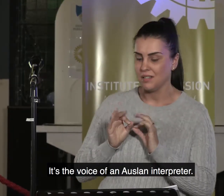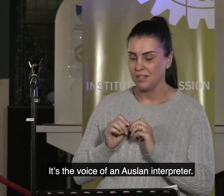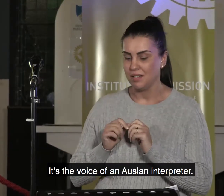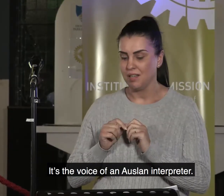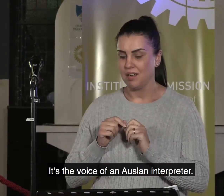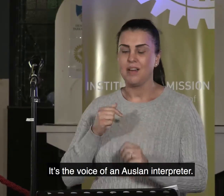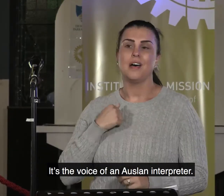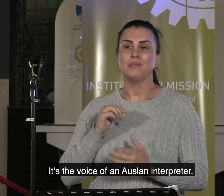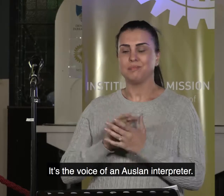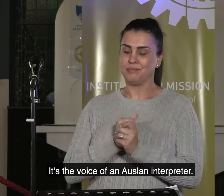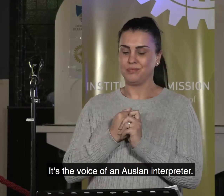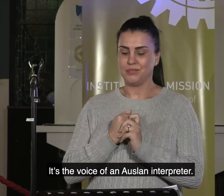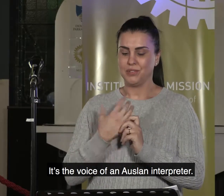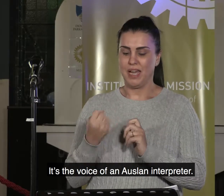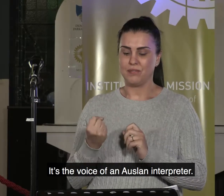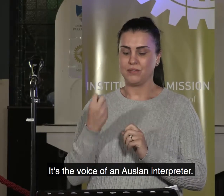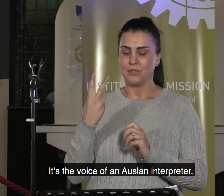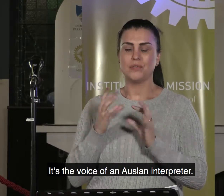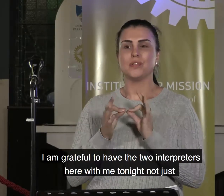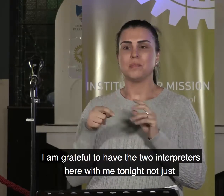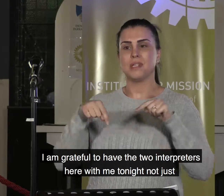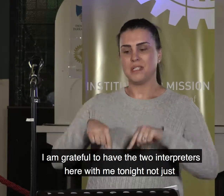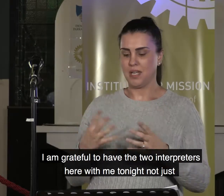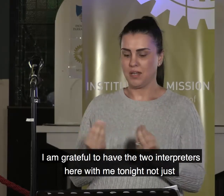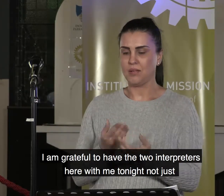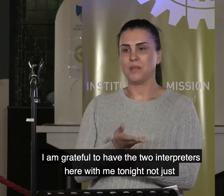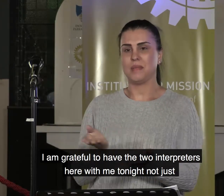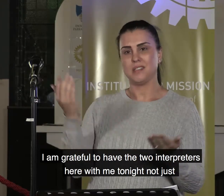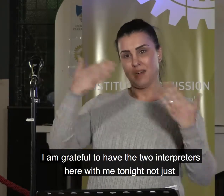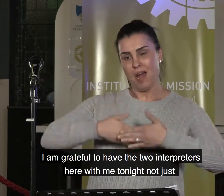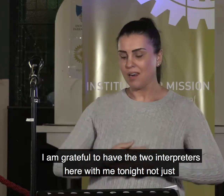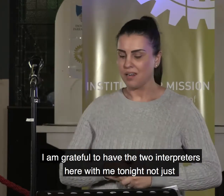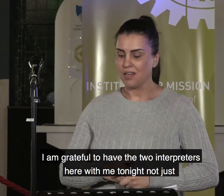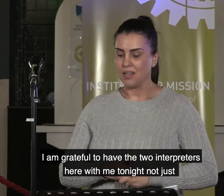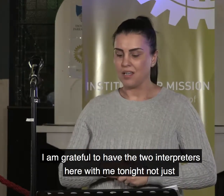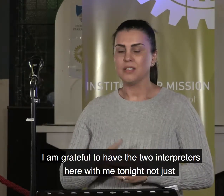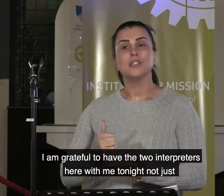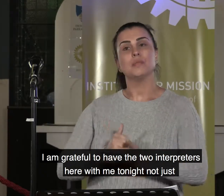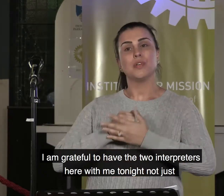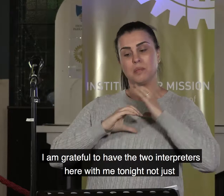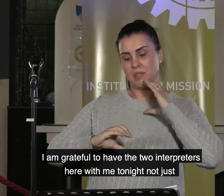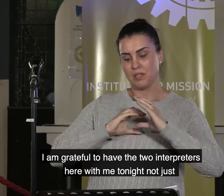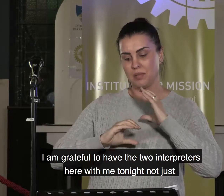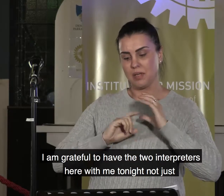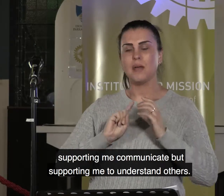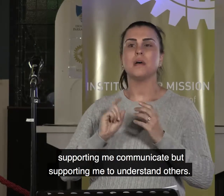of an Auslan interpreter. I'm grateful to have the two interpreters here with me tonight, not just supporting